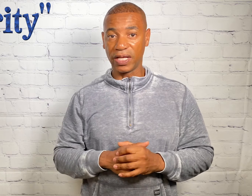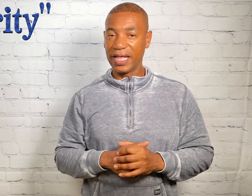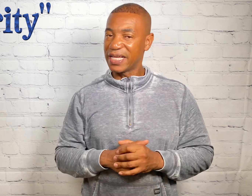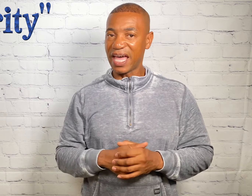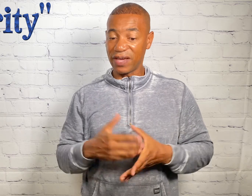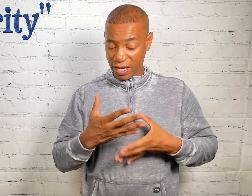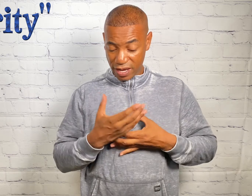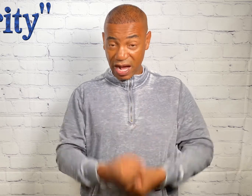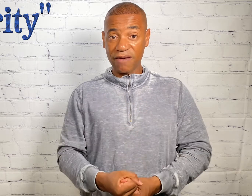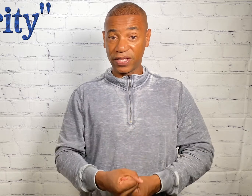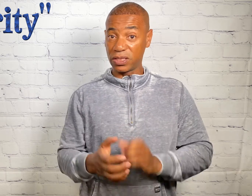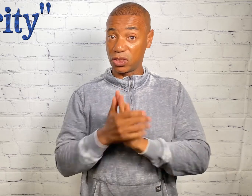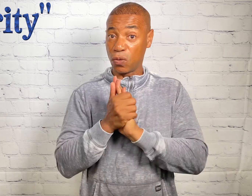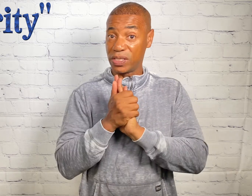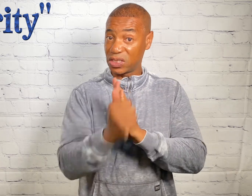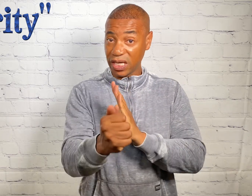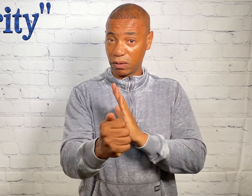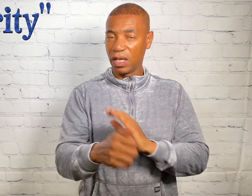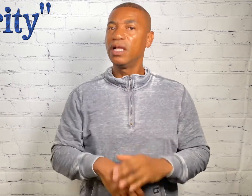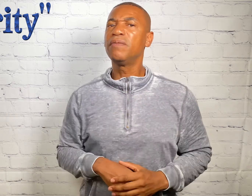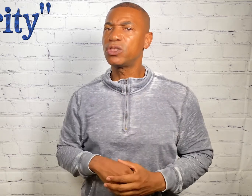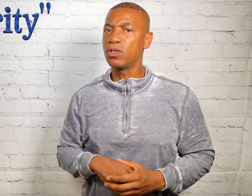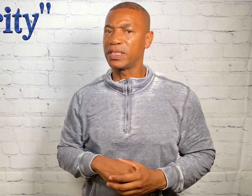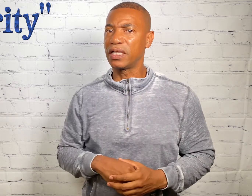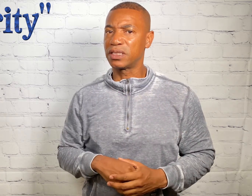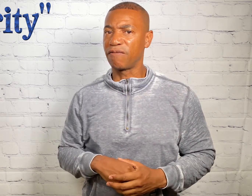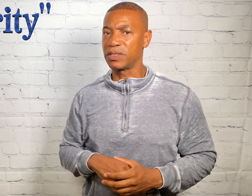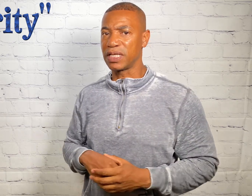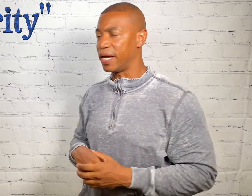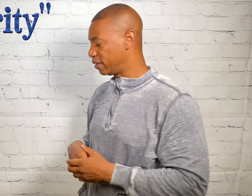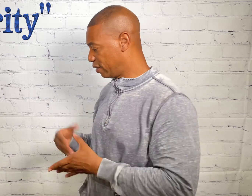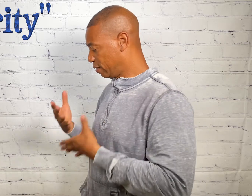and that's having confidence in someone's skill. Let me show you what that looks like from the side.